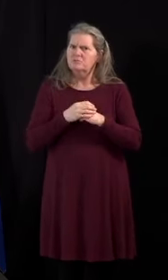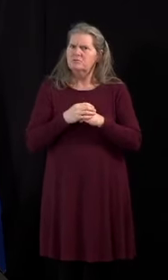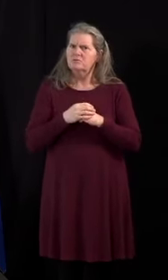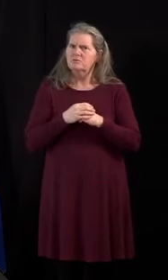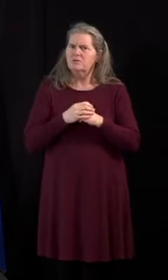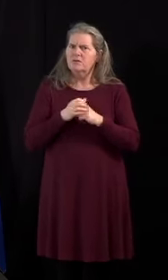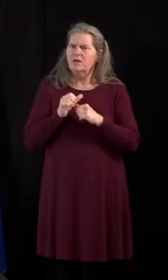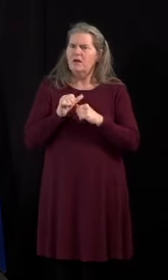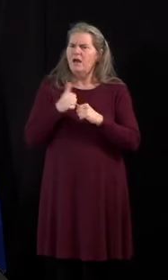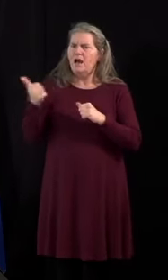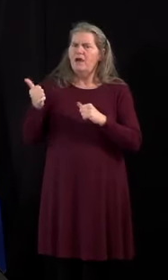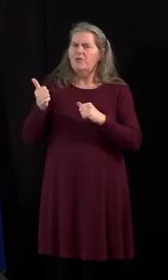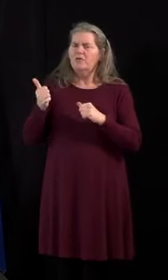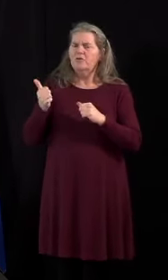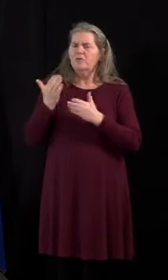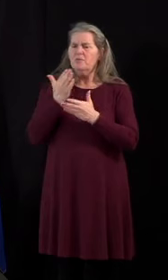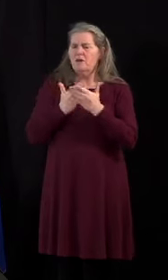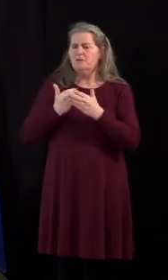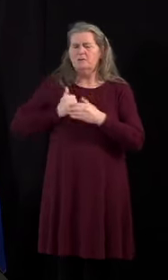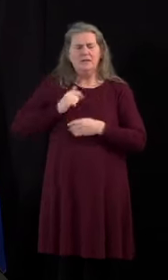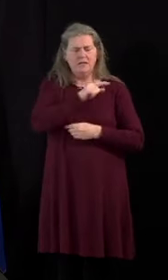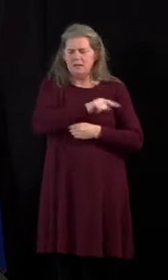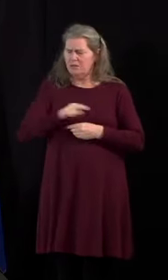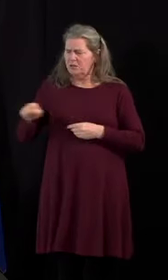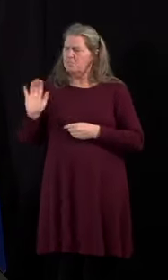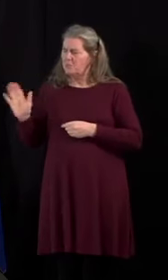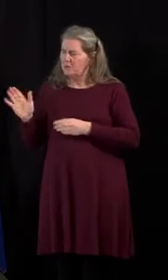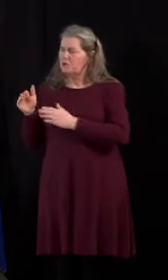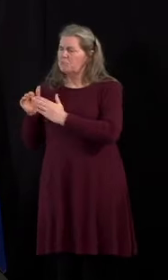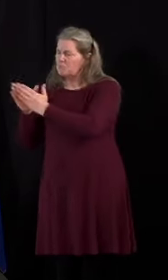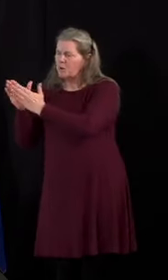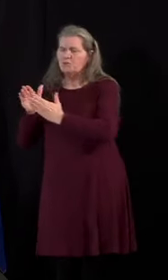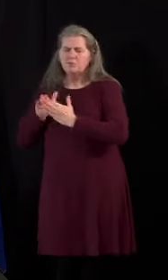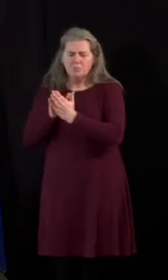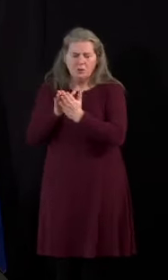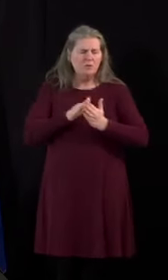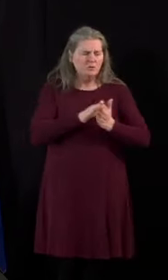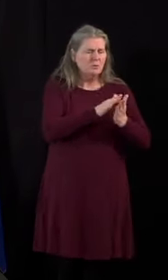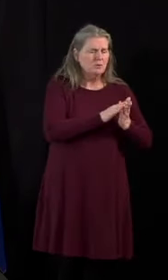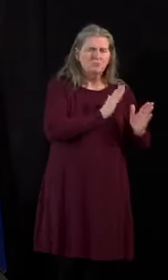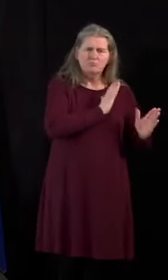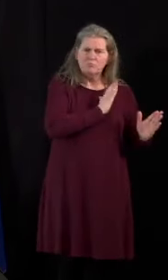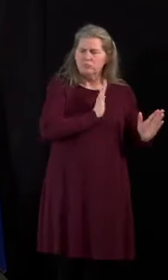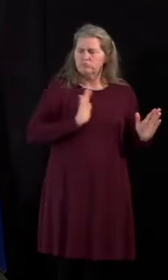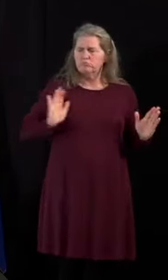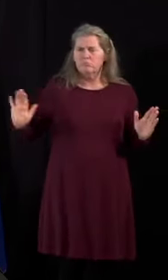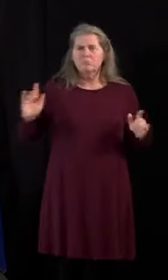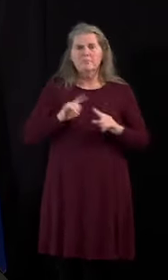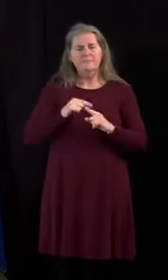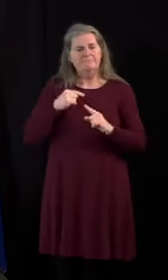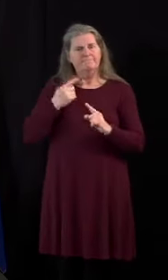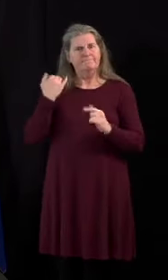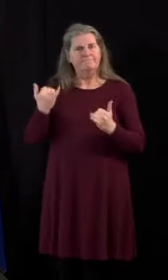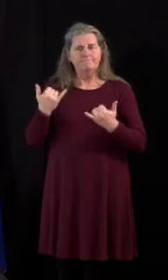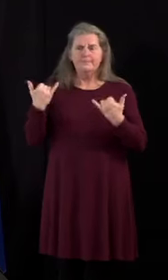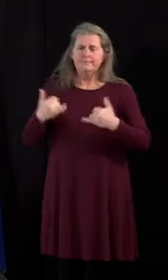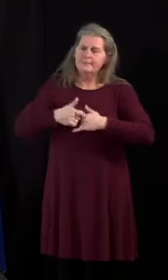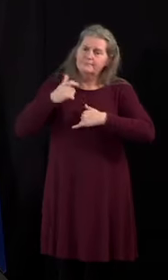situation in their ways, and we feel that the most prudent thing to do is to get out